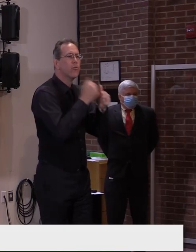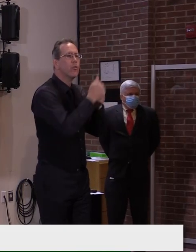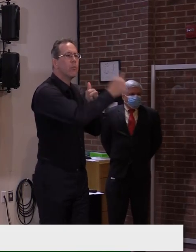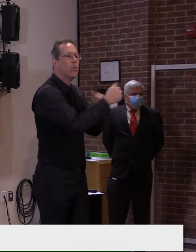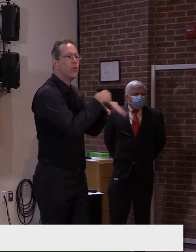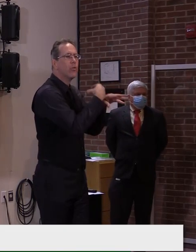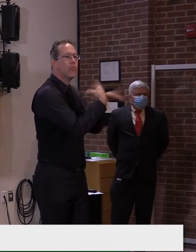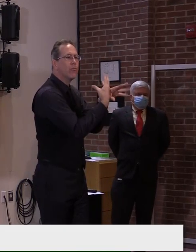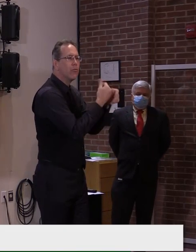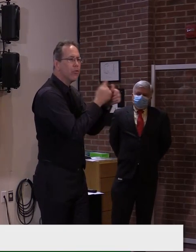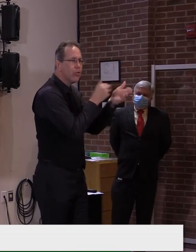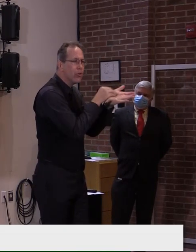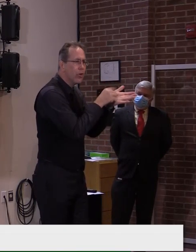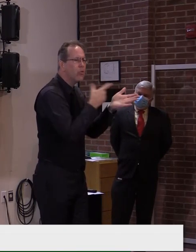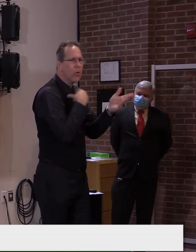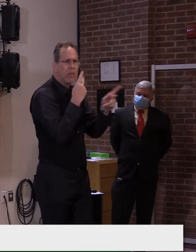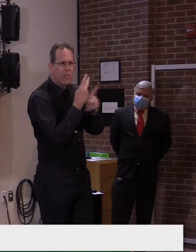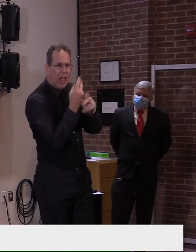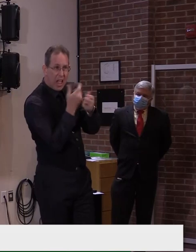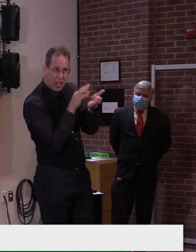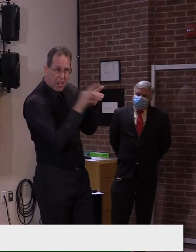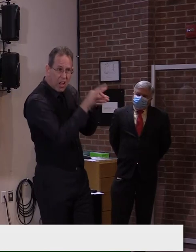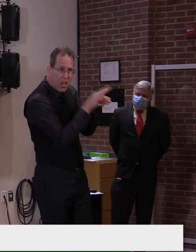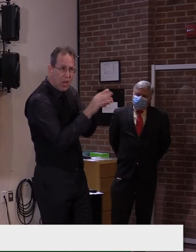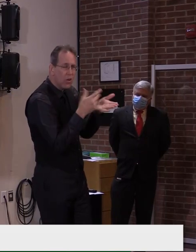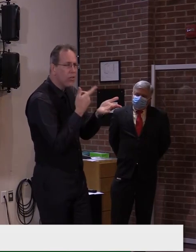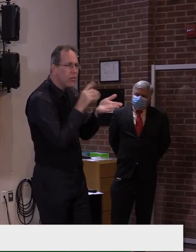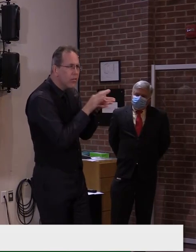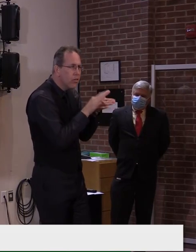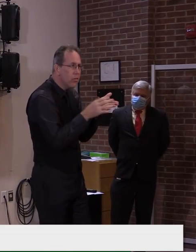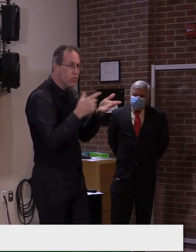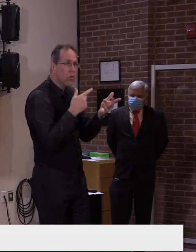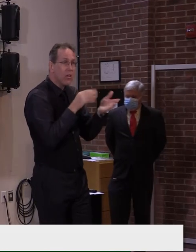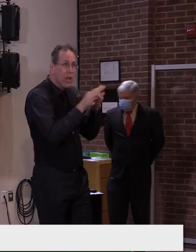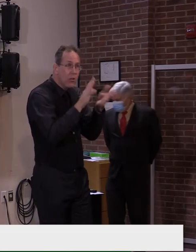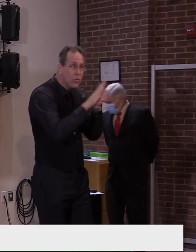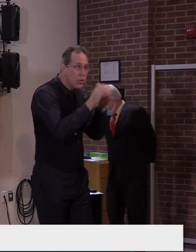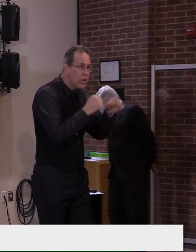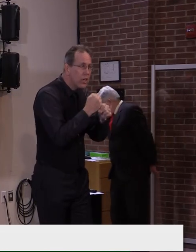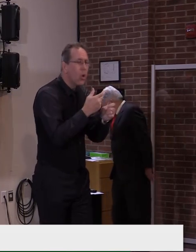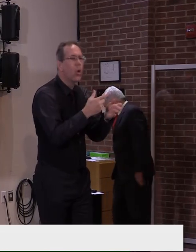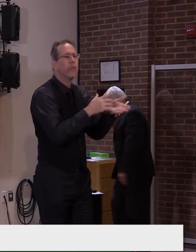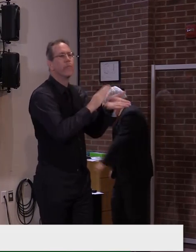waiver process that we have in regulation. Okay, thank you.